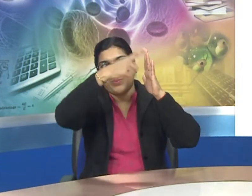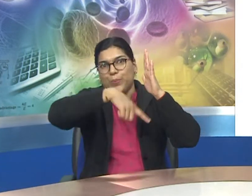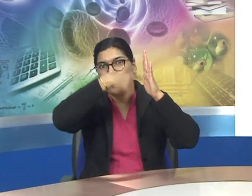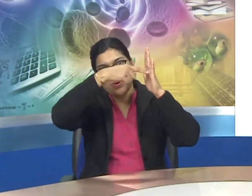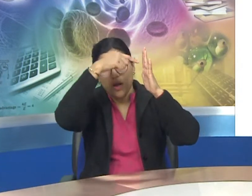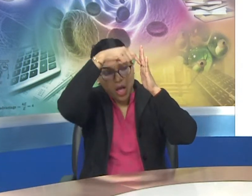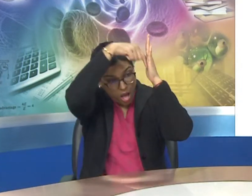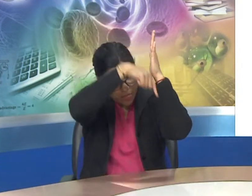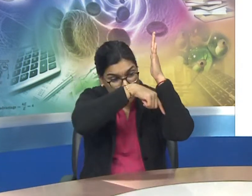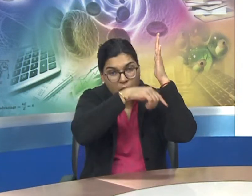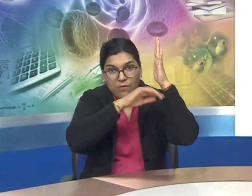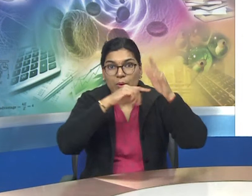Turbines.